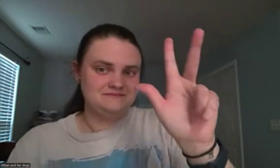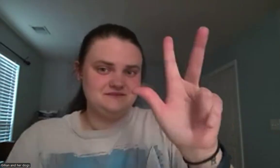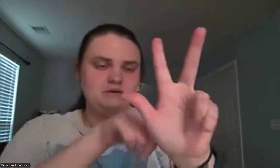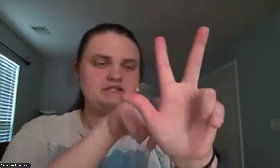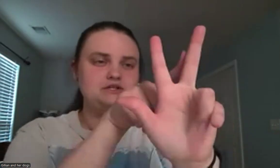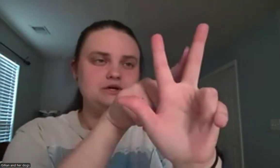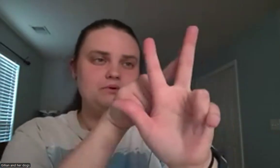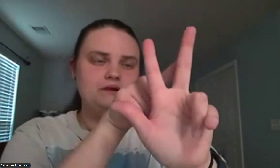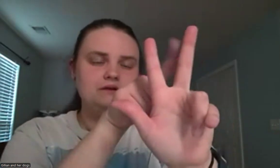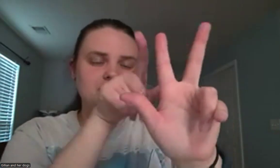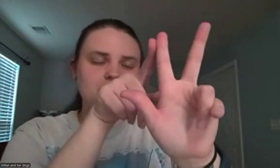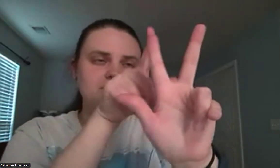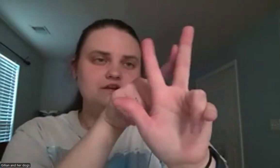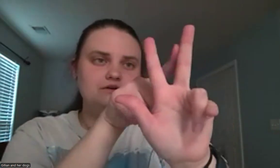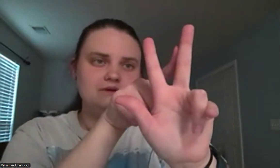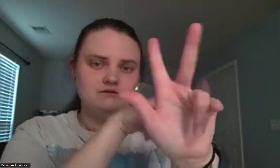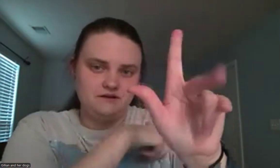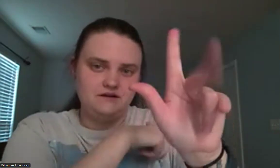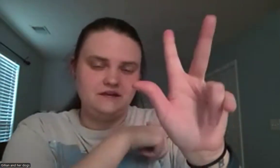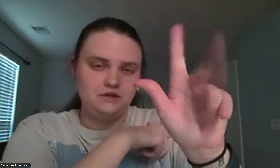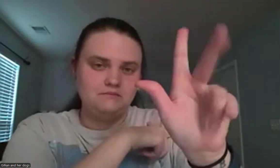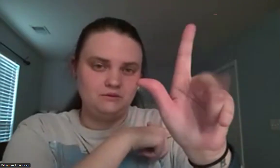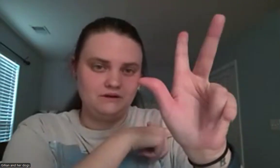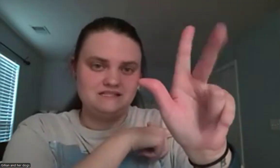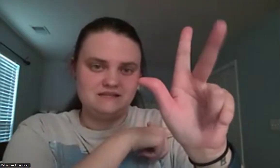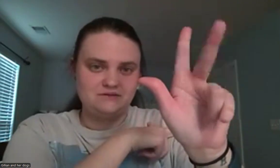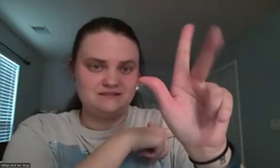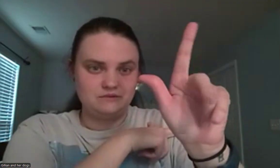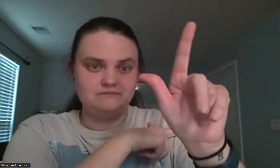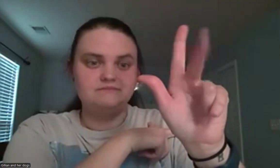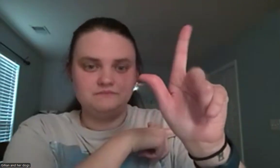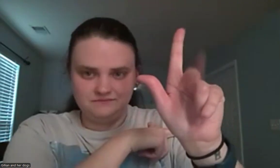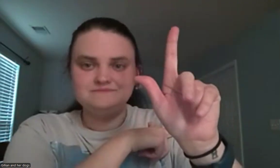So it's your pointer and your middle finger, and then your middle one is the bouncing one.